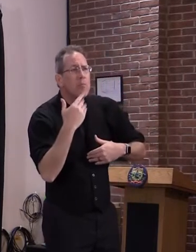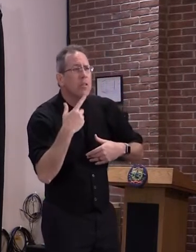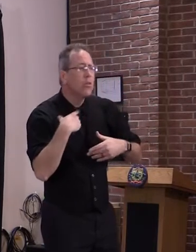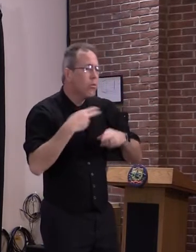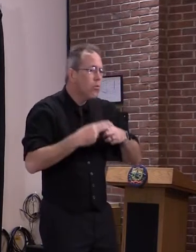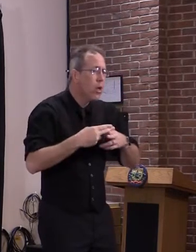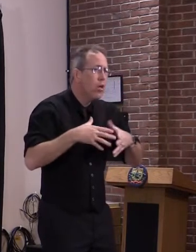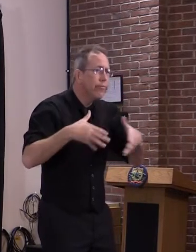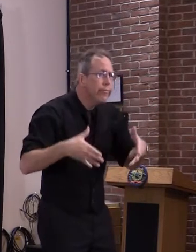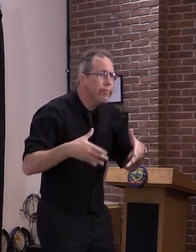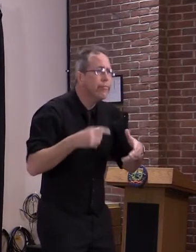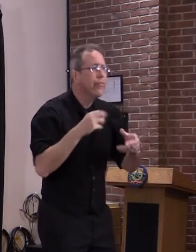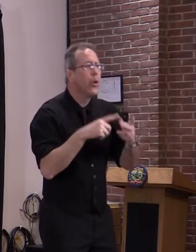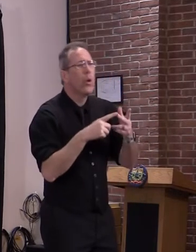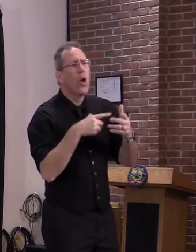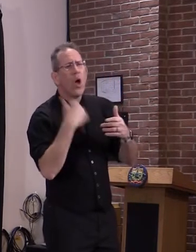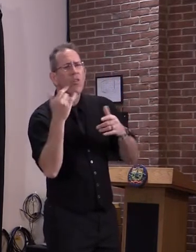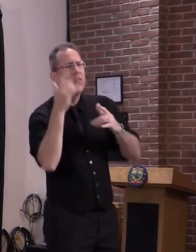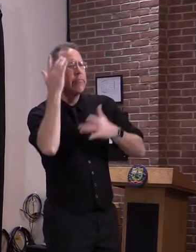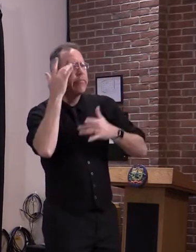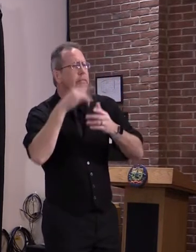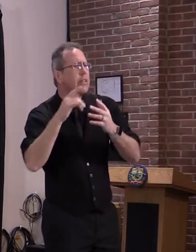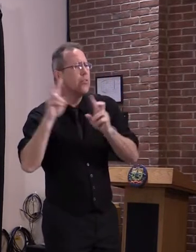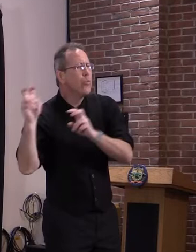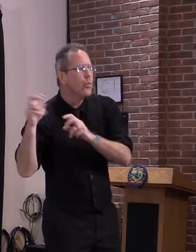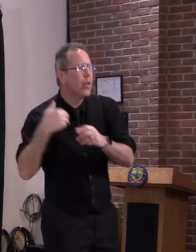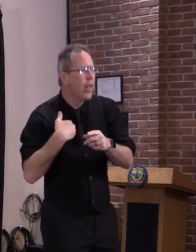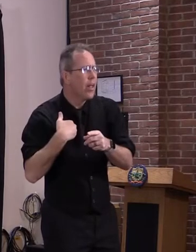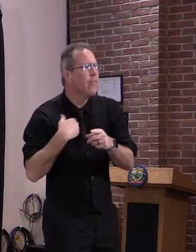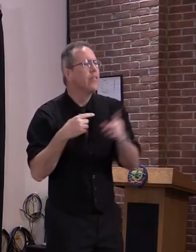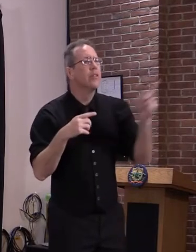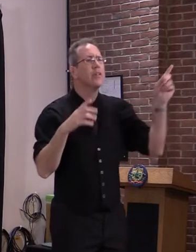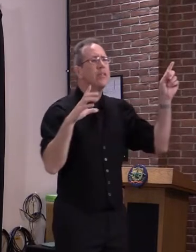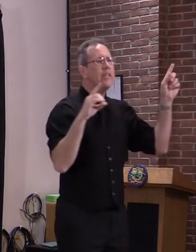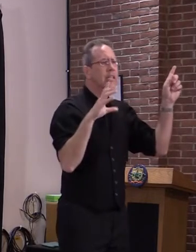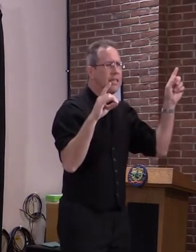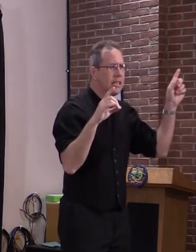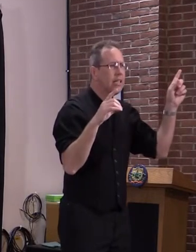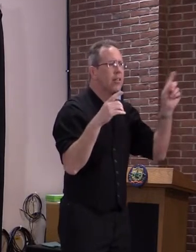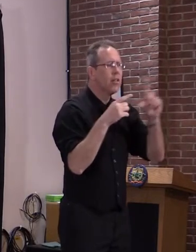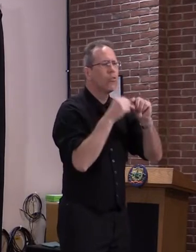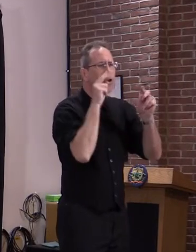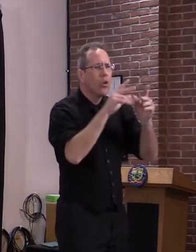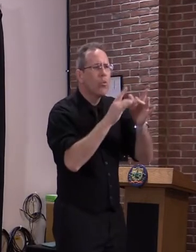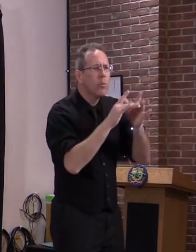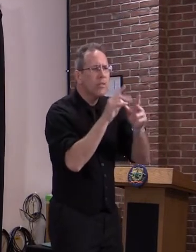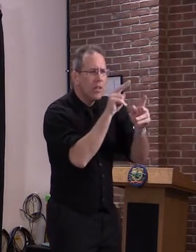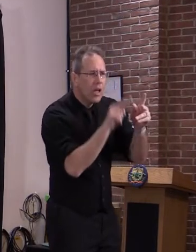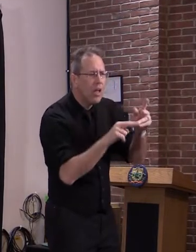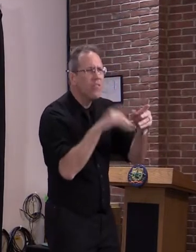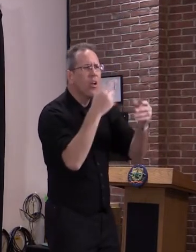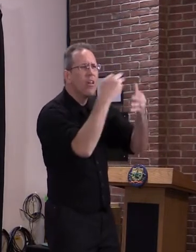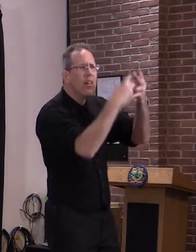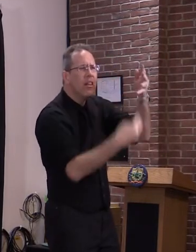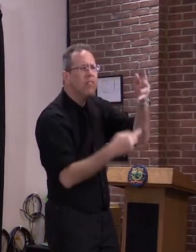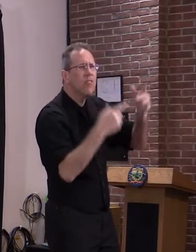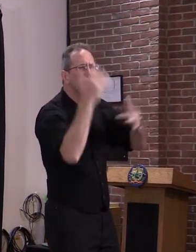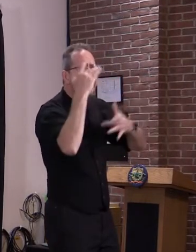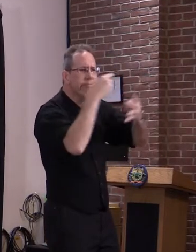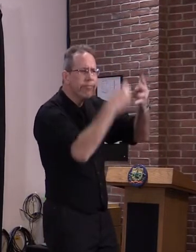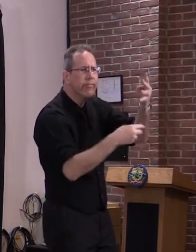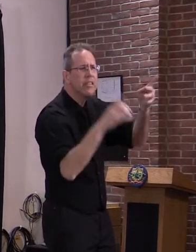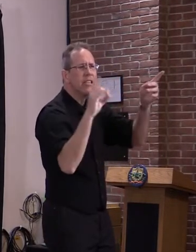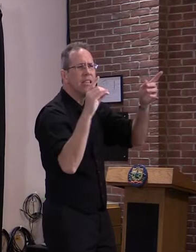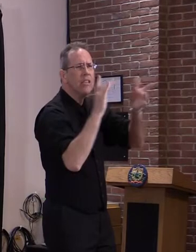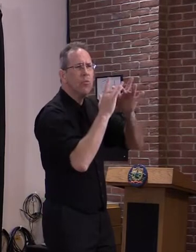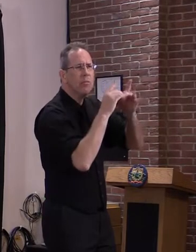apply, and more have been added to the list over time. You can learn more by visiting the treatment page of our